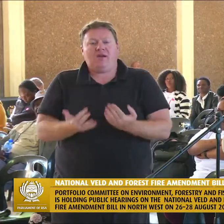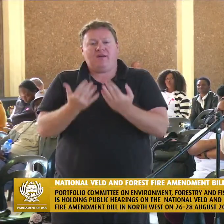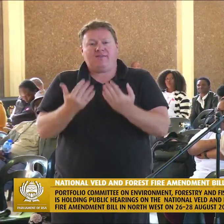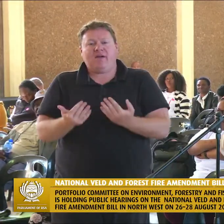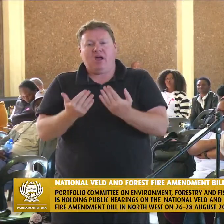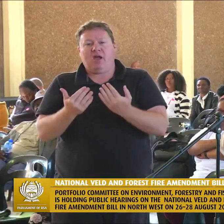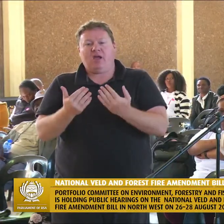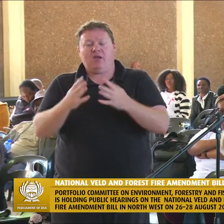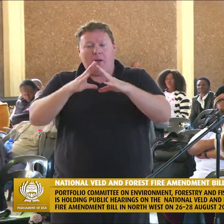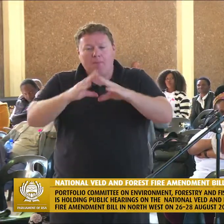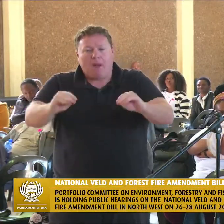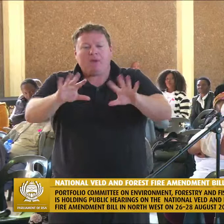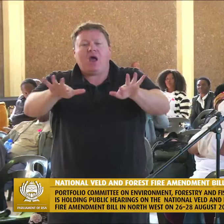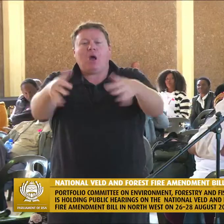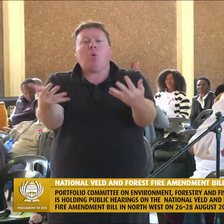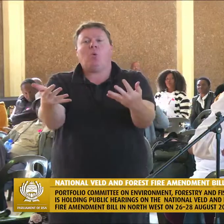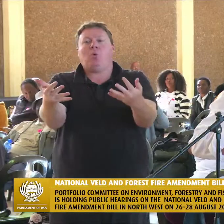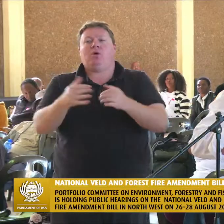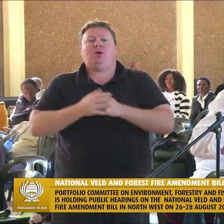being extinguished